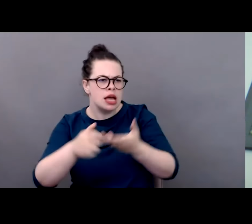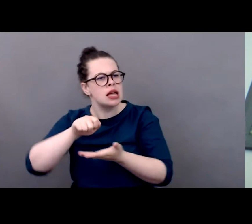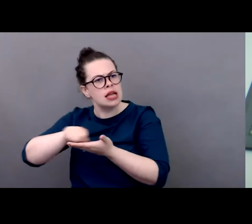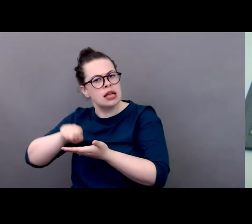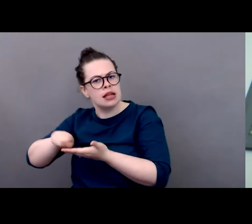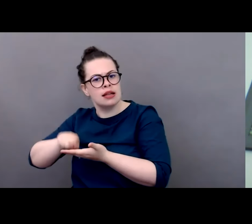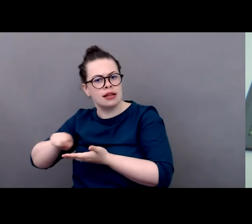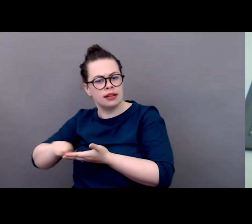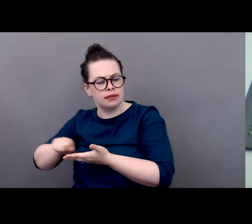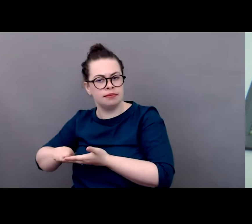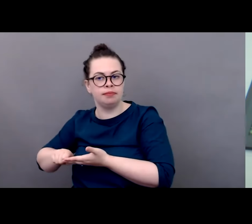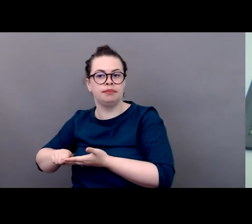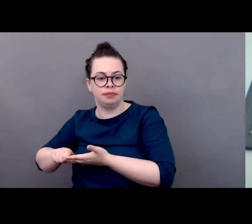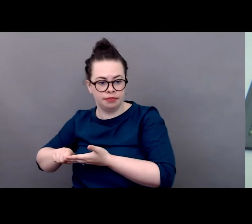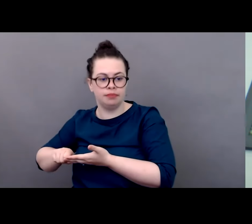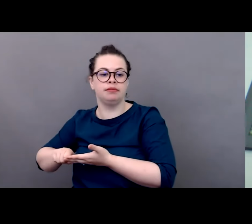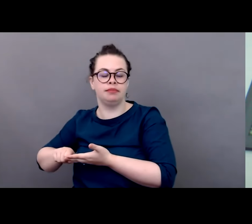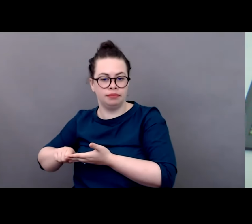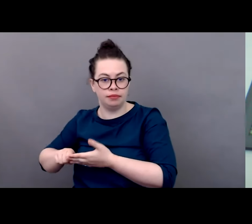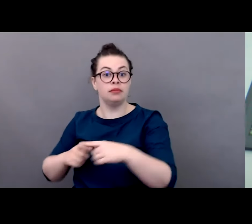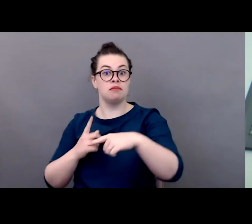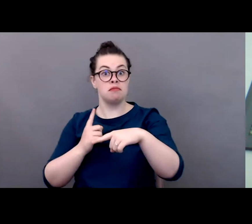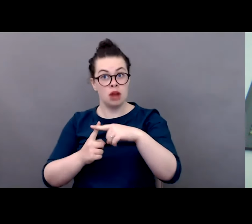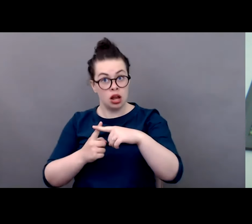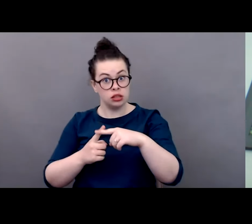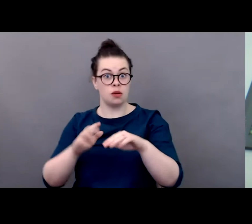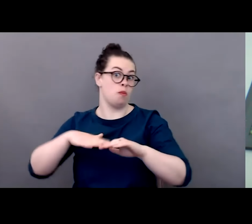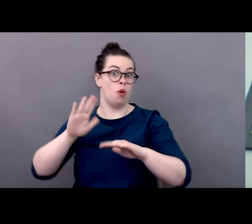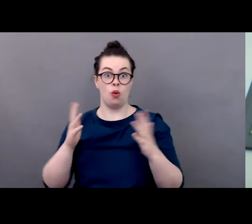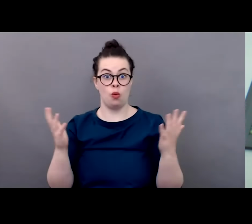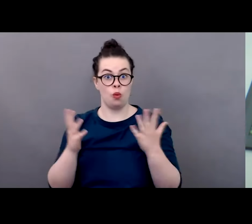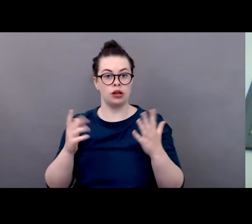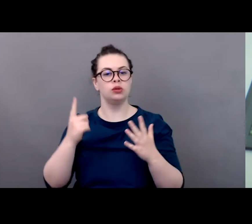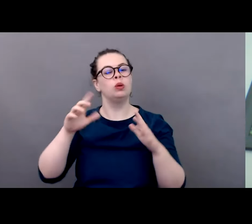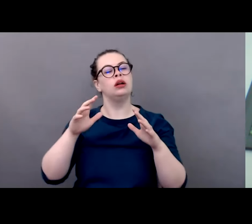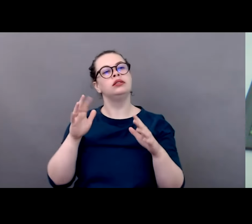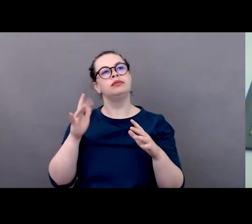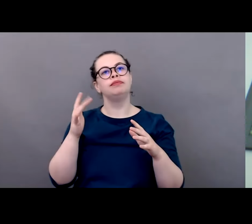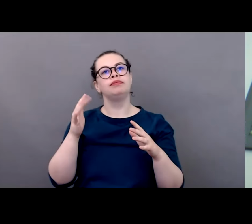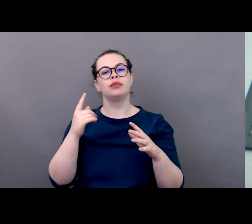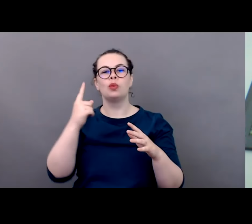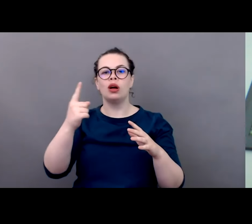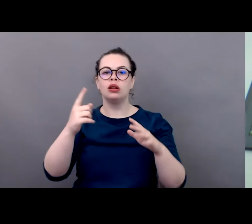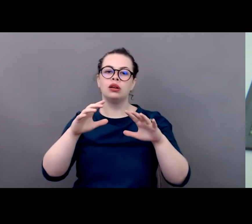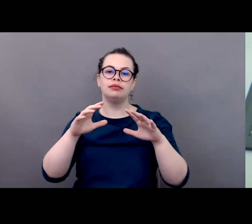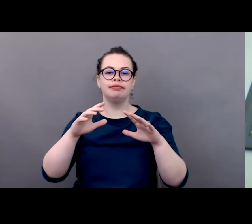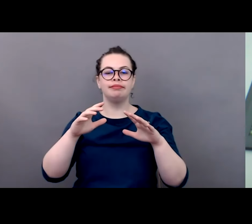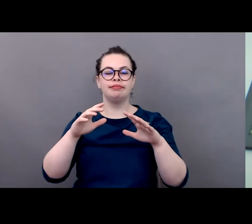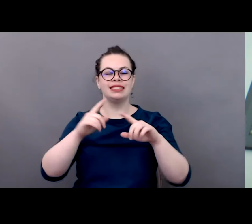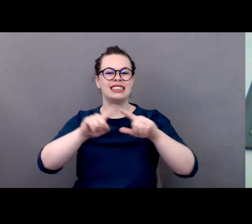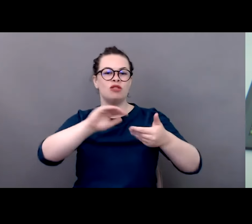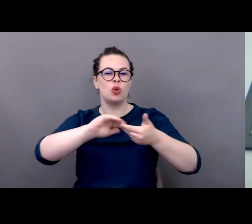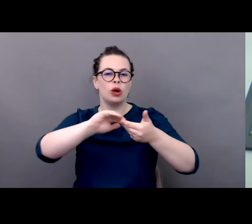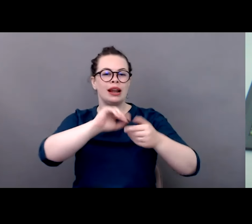organized by a relevant global association, I met as well with the representatives of organizations of persons with